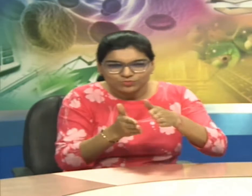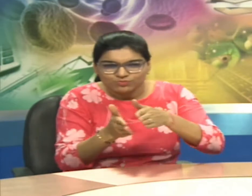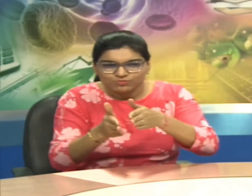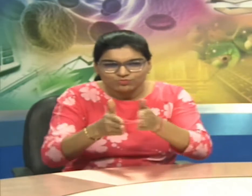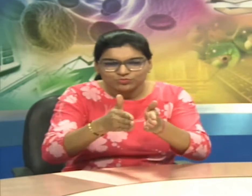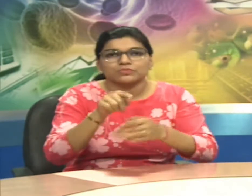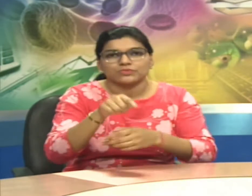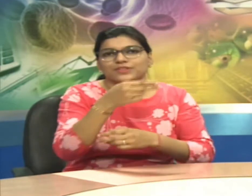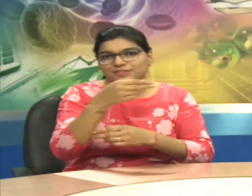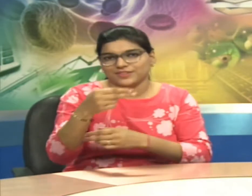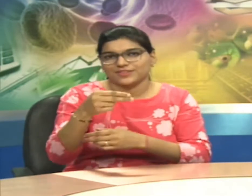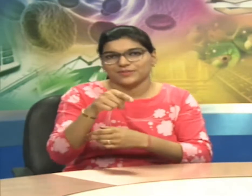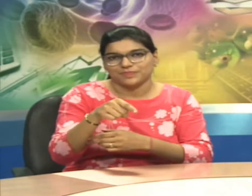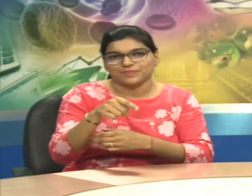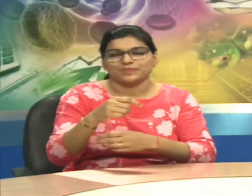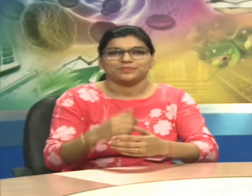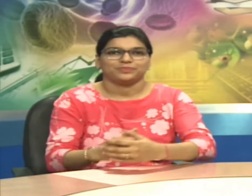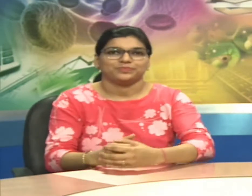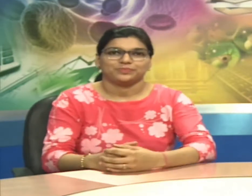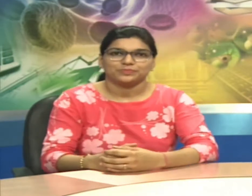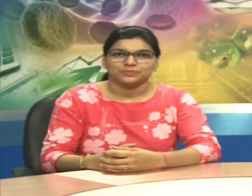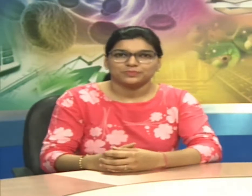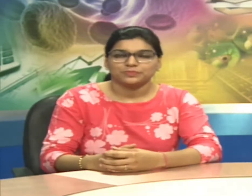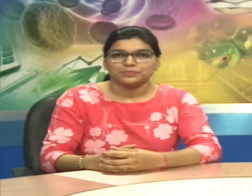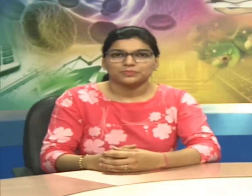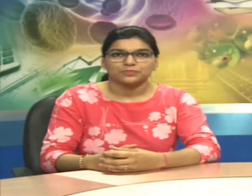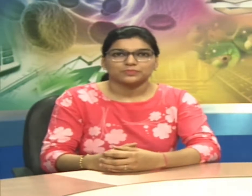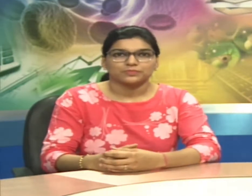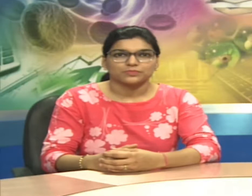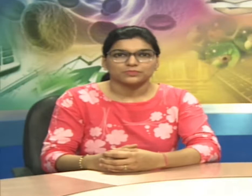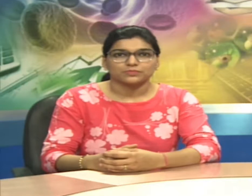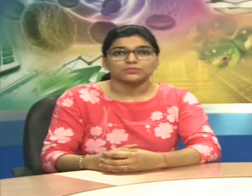two houses are termed as street.